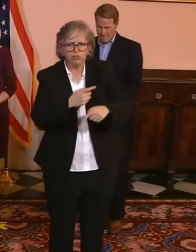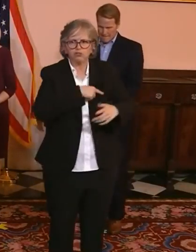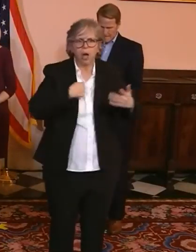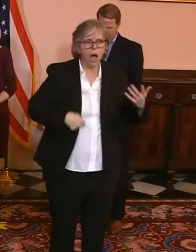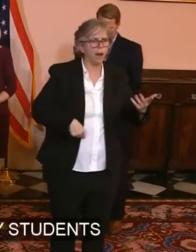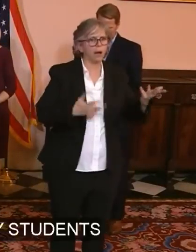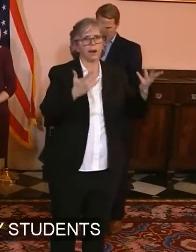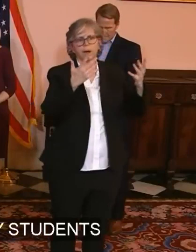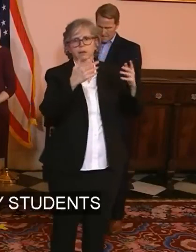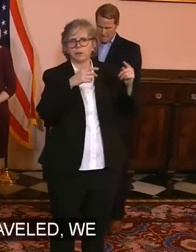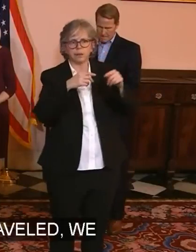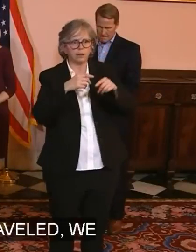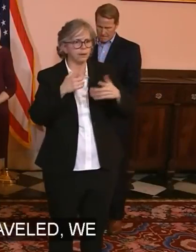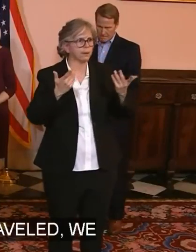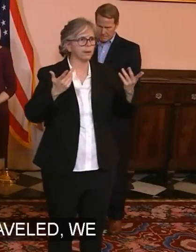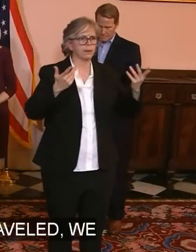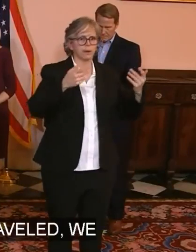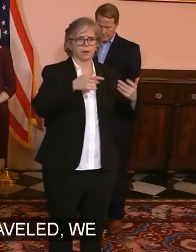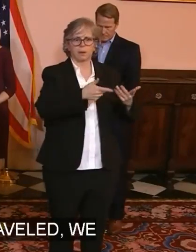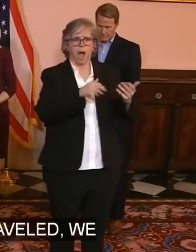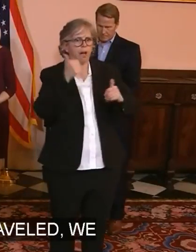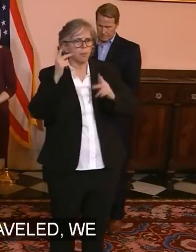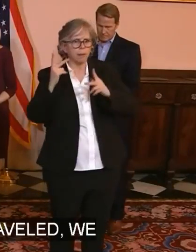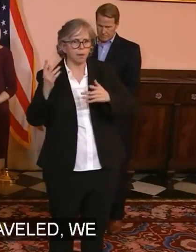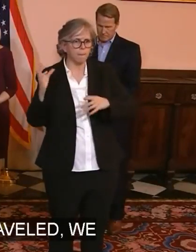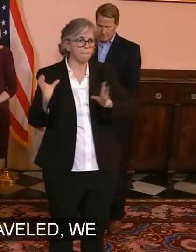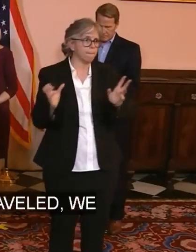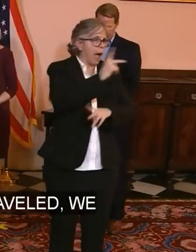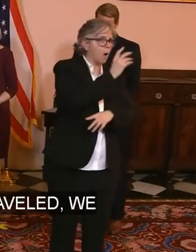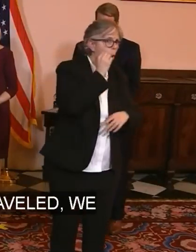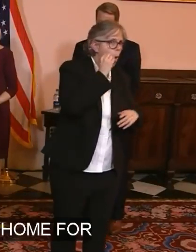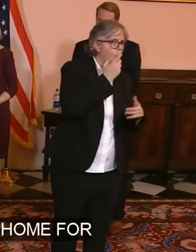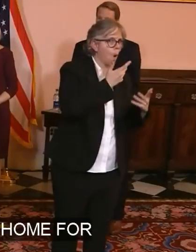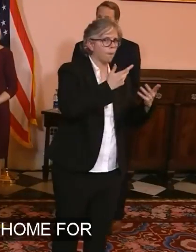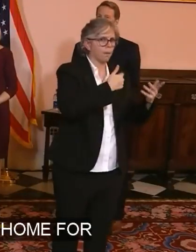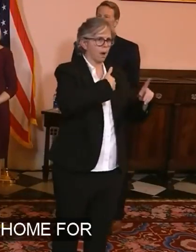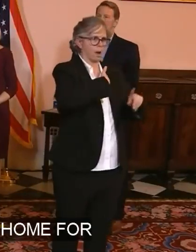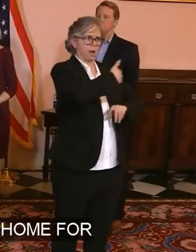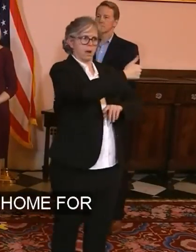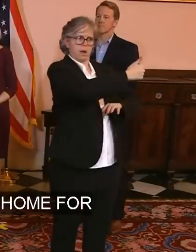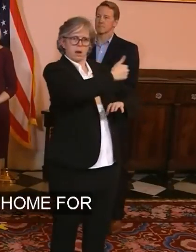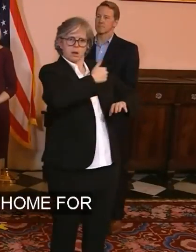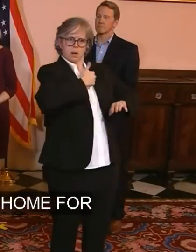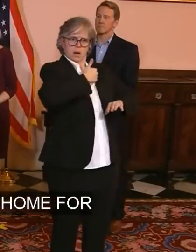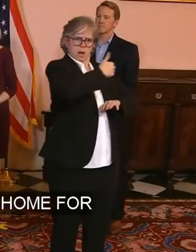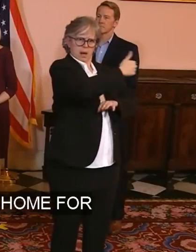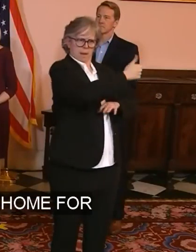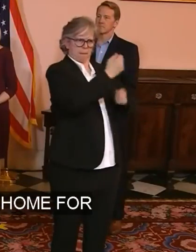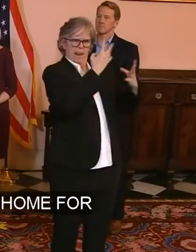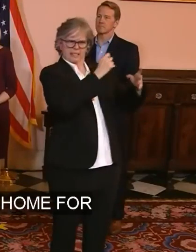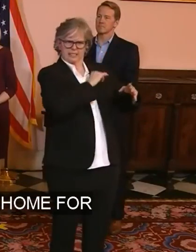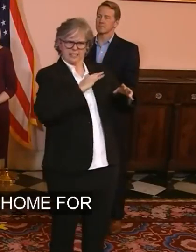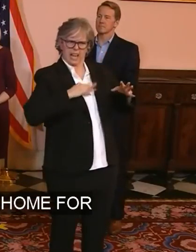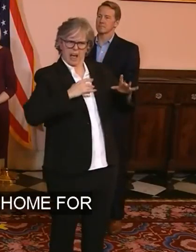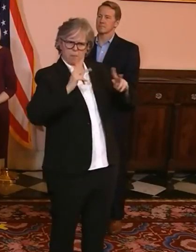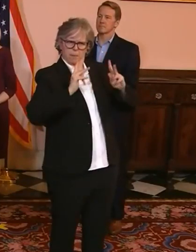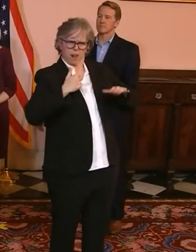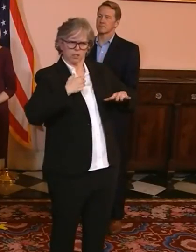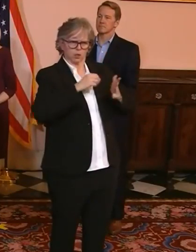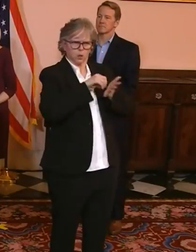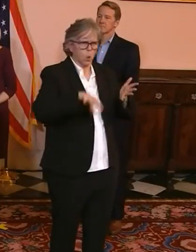going back home for Lunar New Year, and we had many faculty coming back, students who had traveled abroad.